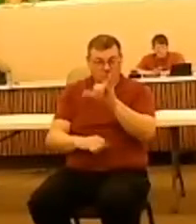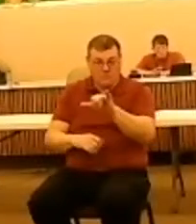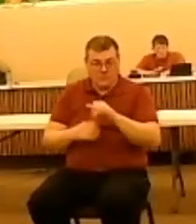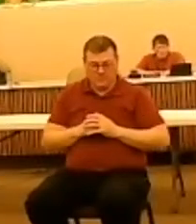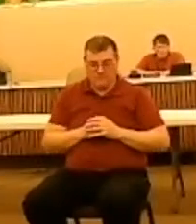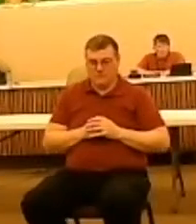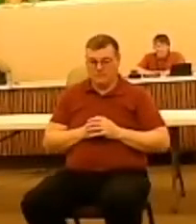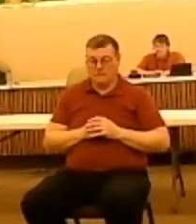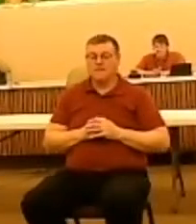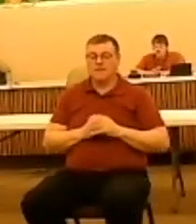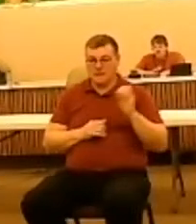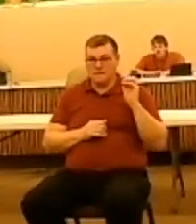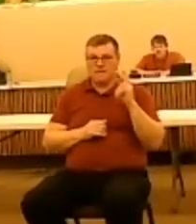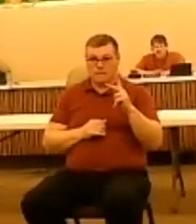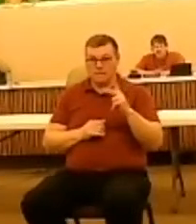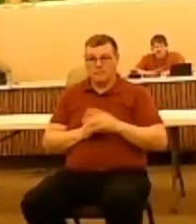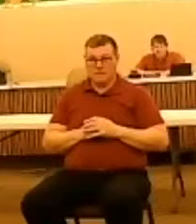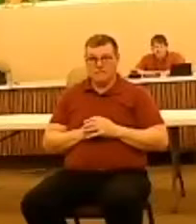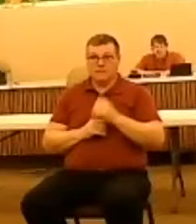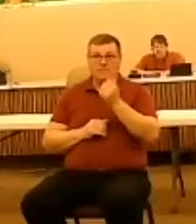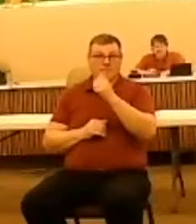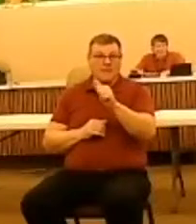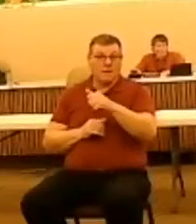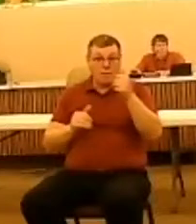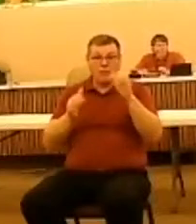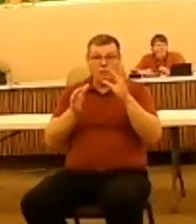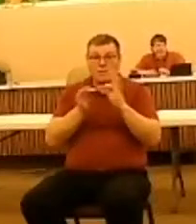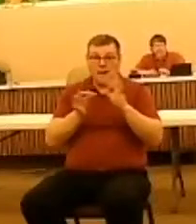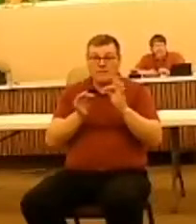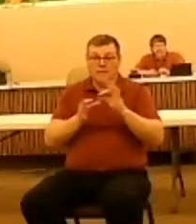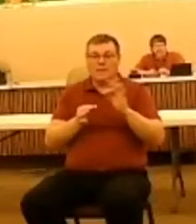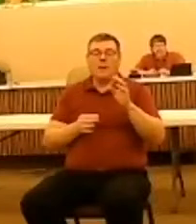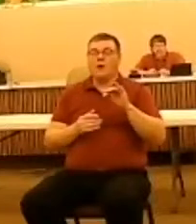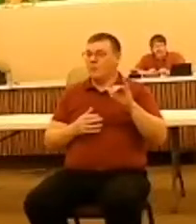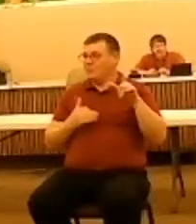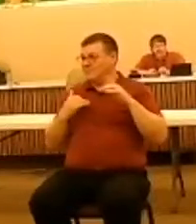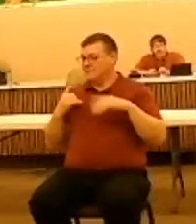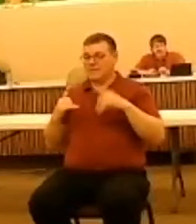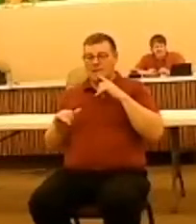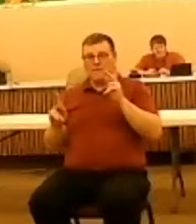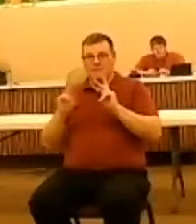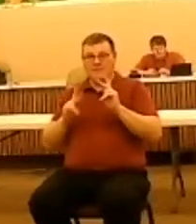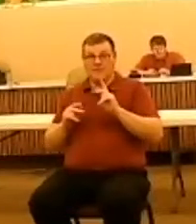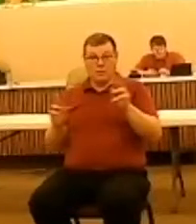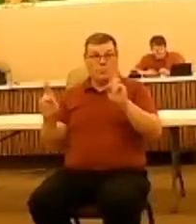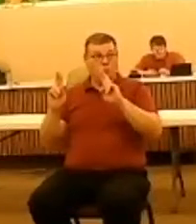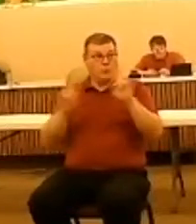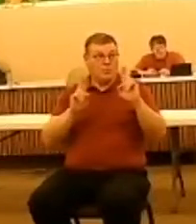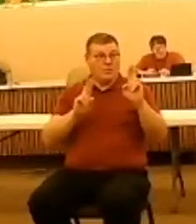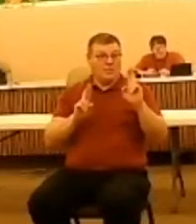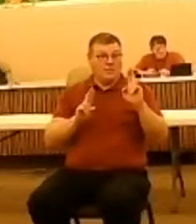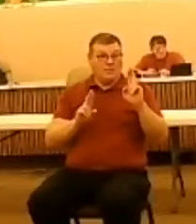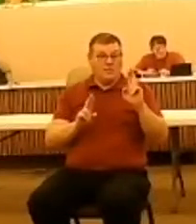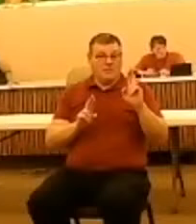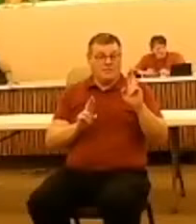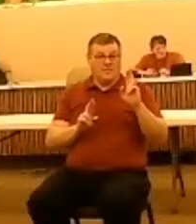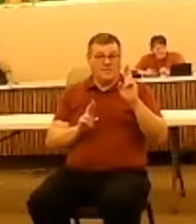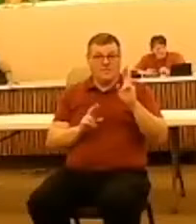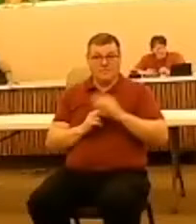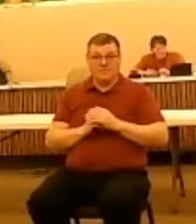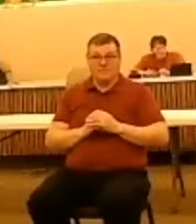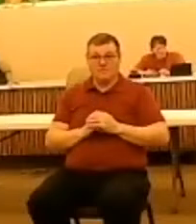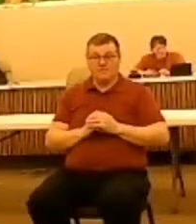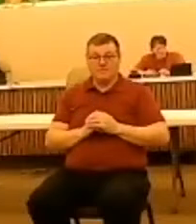So, okay. Any other comments? Oh, Becky, you said people with Yeah, are you ready for We are. the virtual